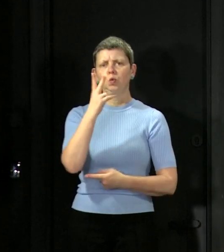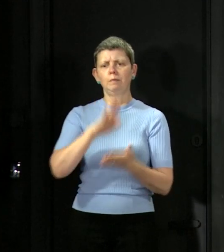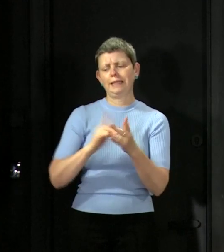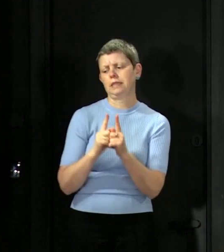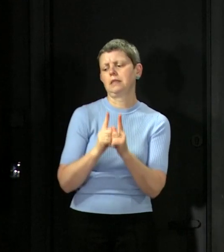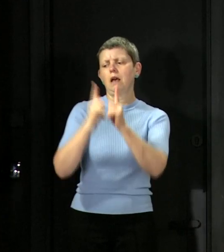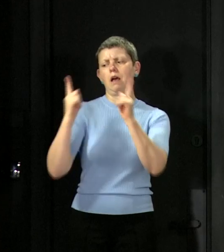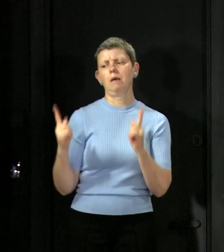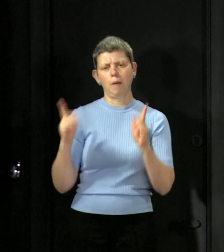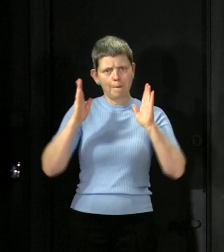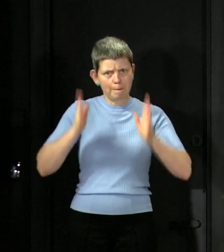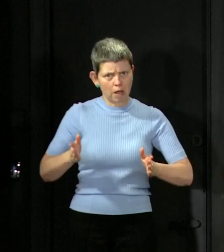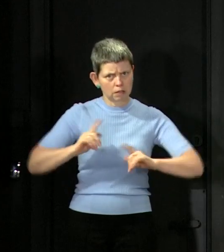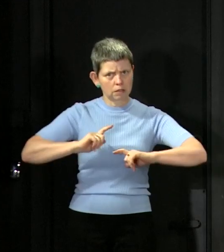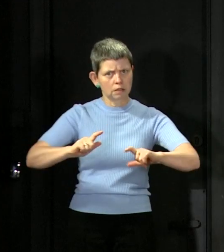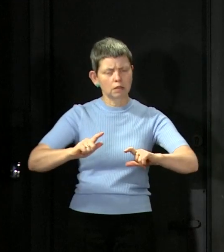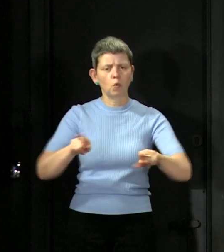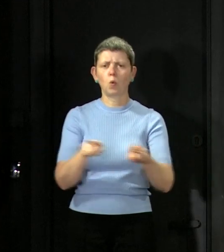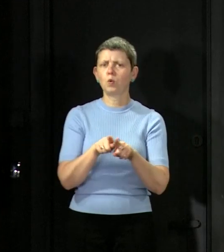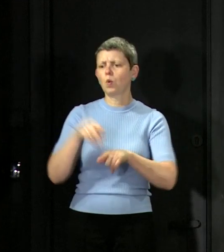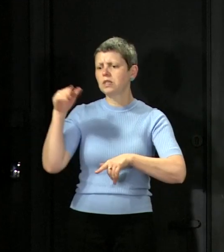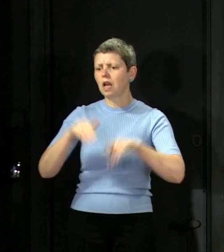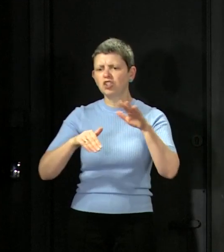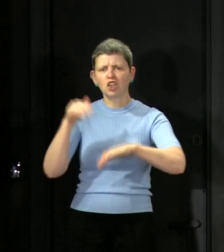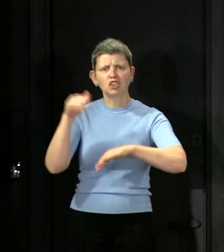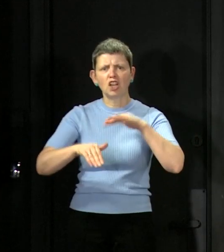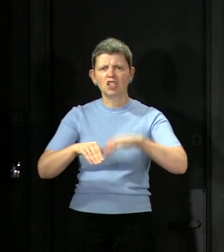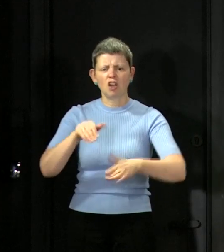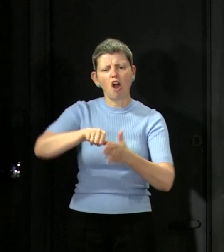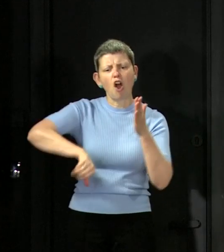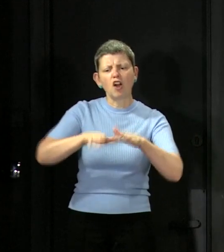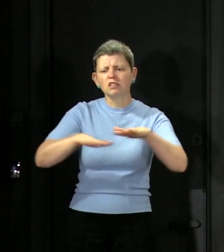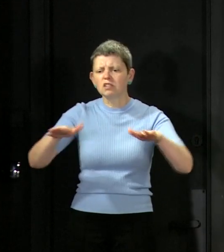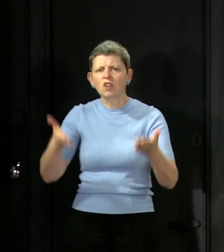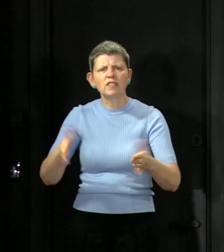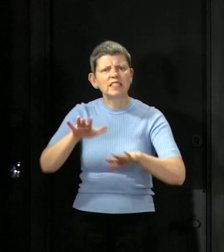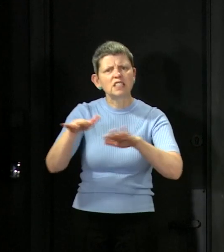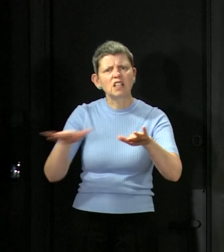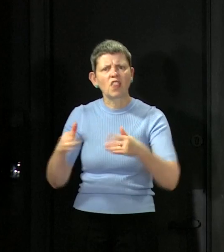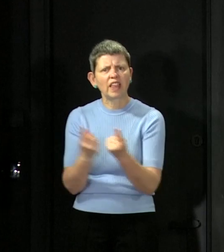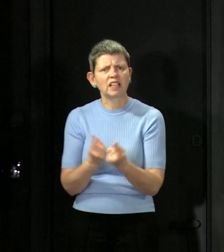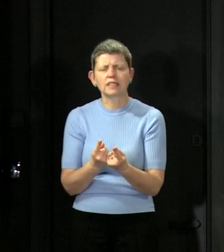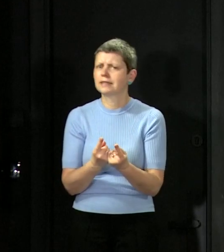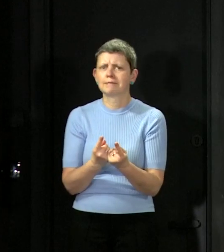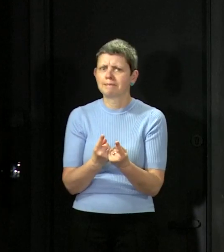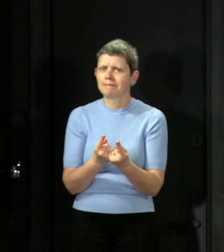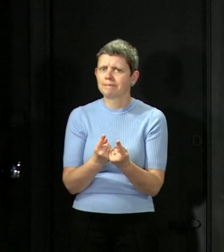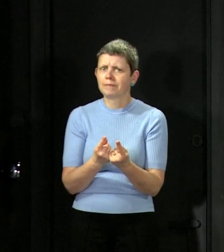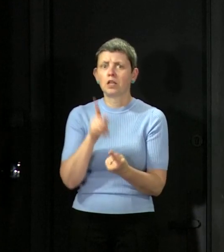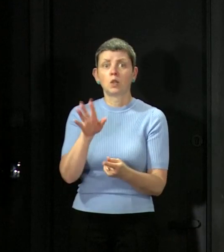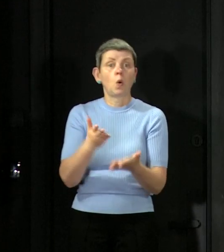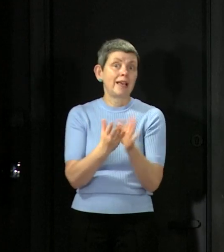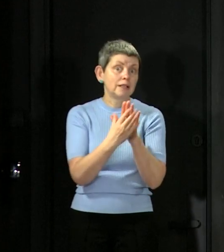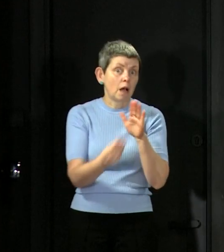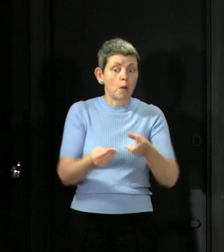household. You should also try to avoid touching the same hard surfaces. For example, if you're having a picnic or a barbecue